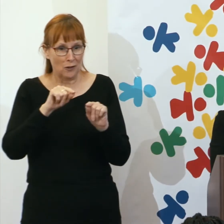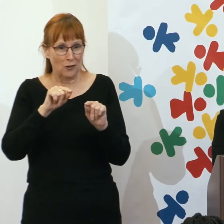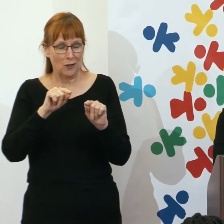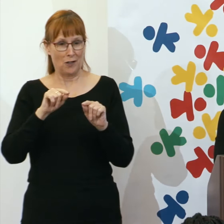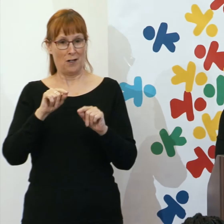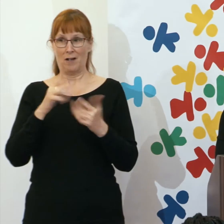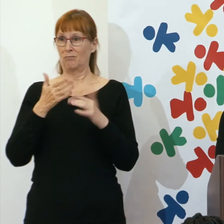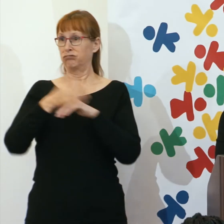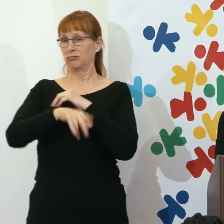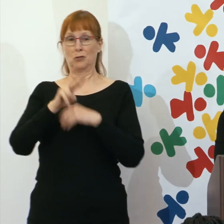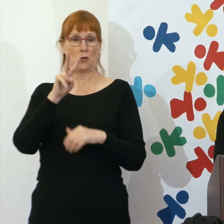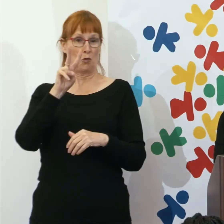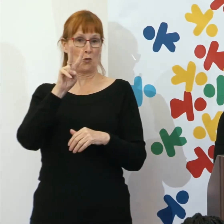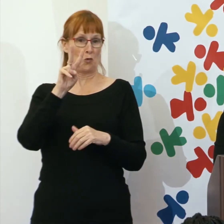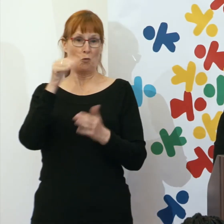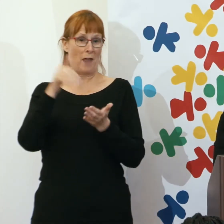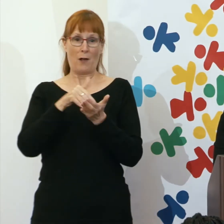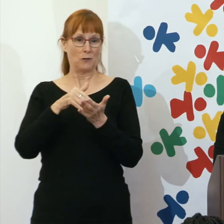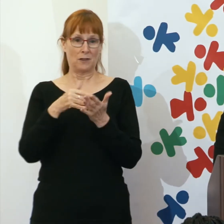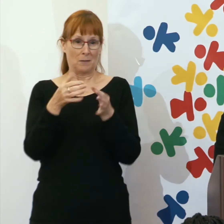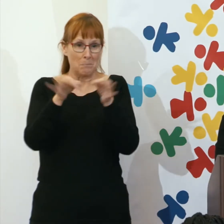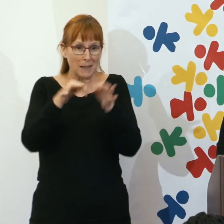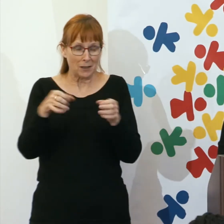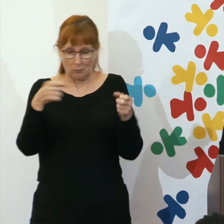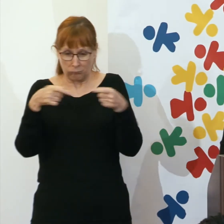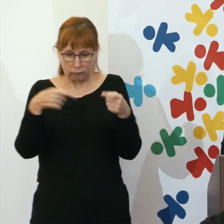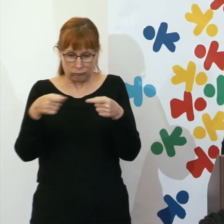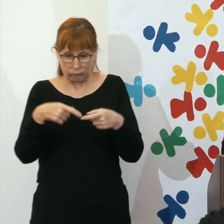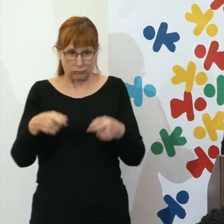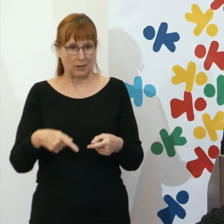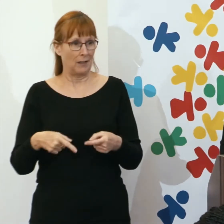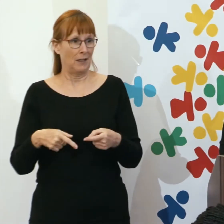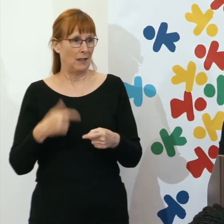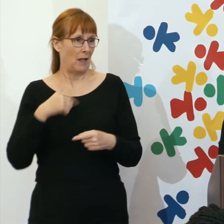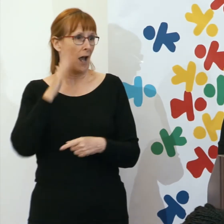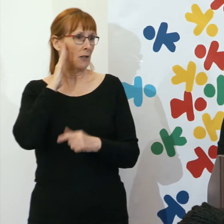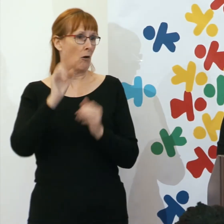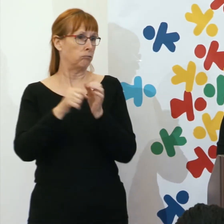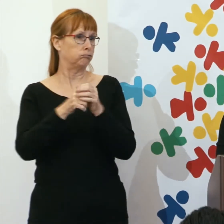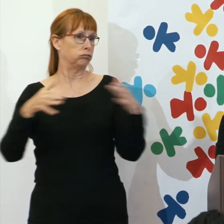will continue to deepen and grow as we gather here today.